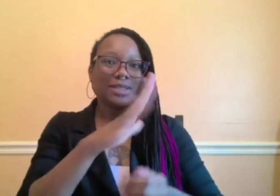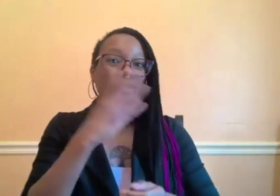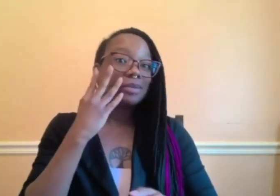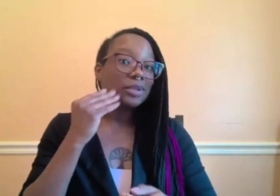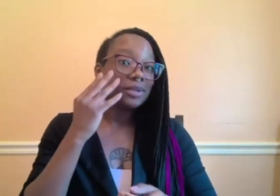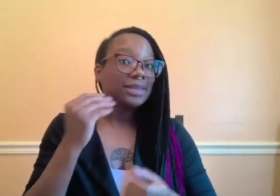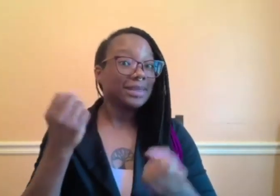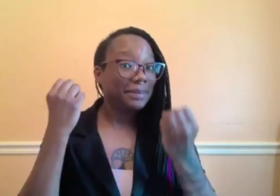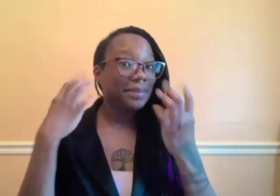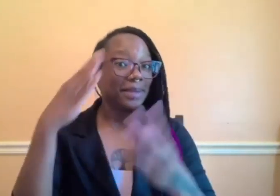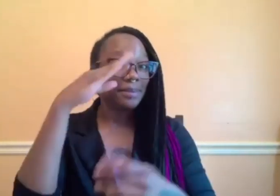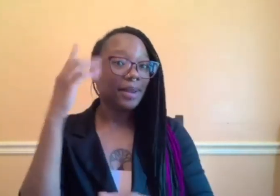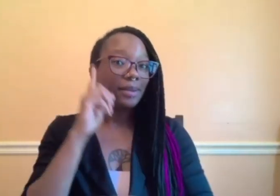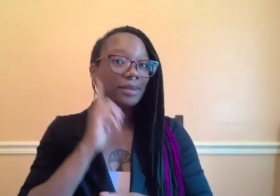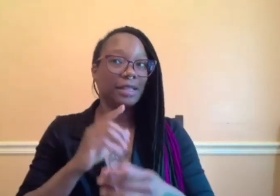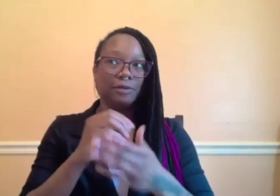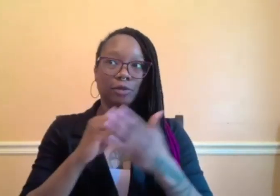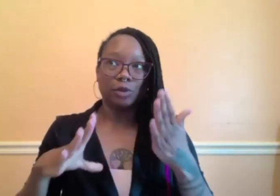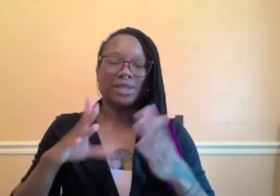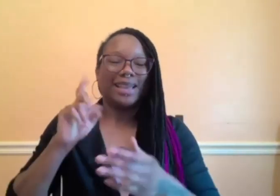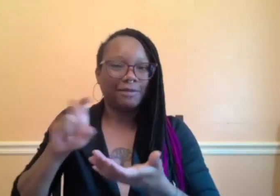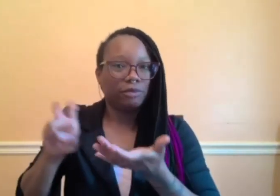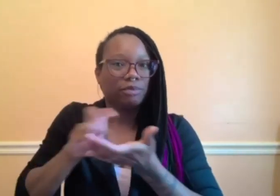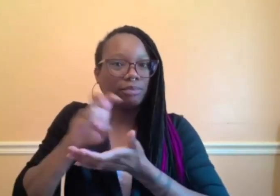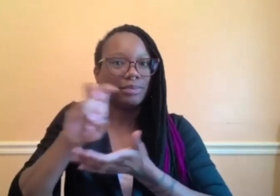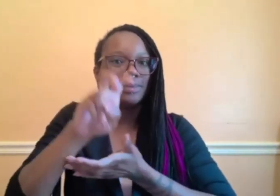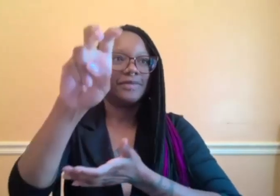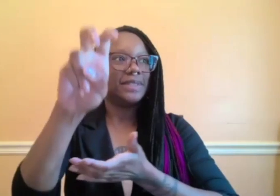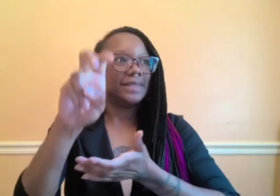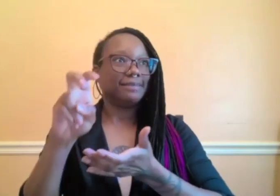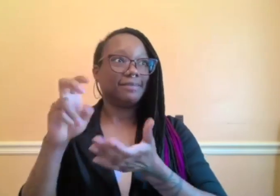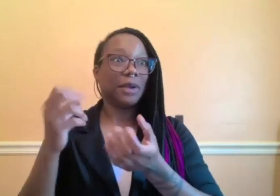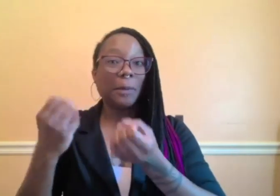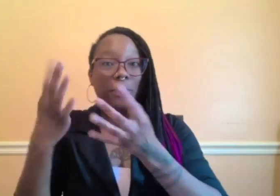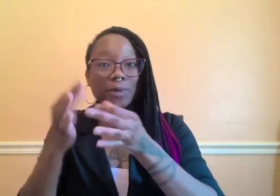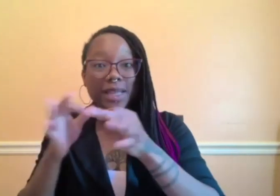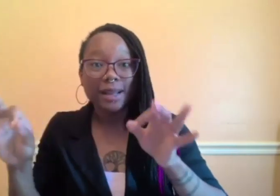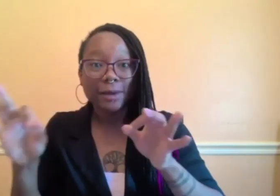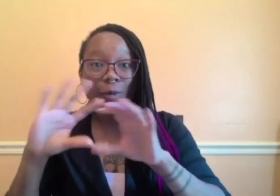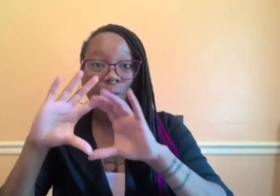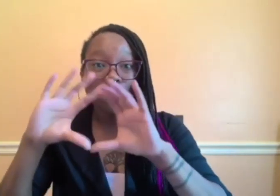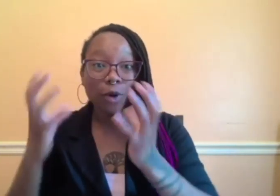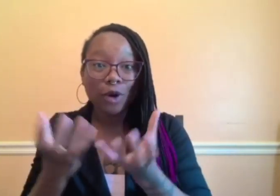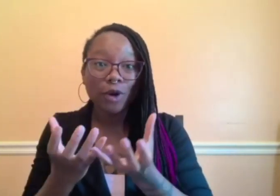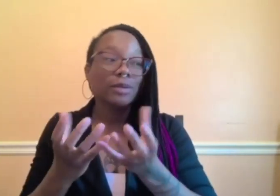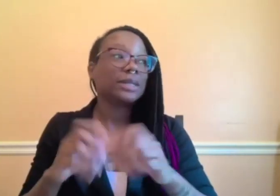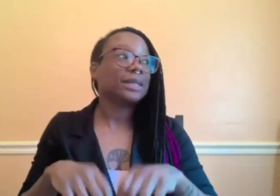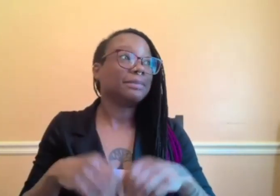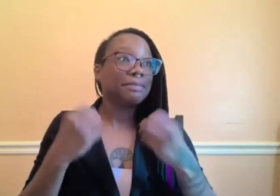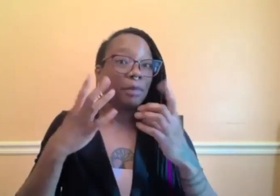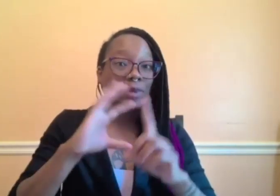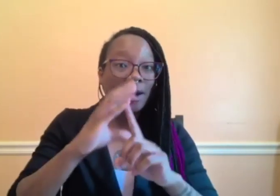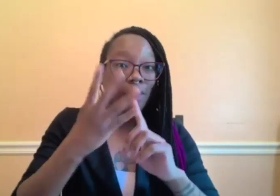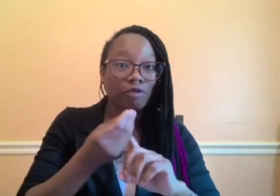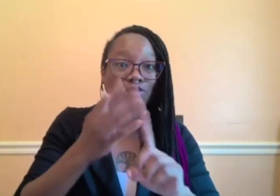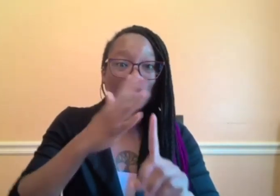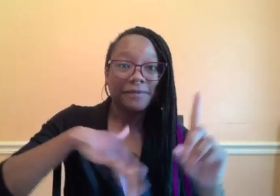from learning from the students. Don't discount their experience, but include their experiences and their journeys, their language view,